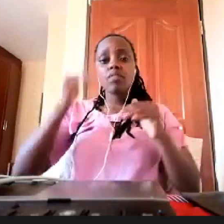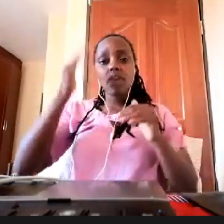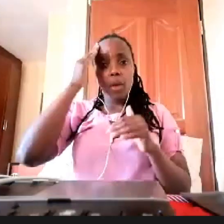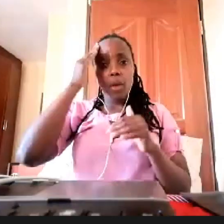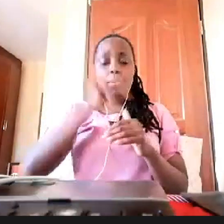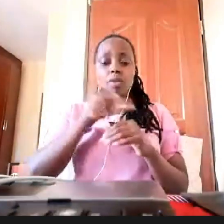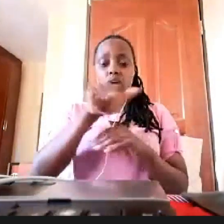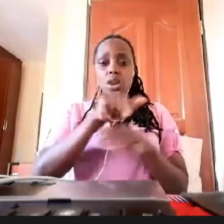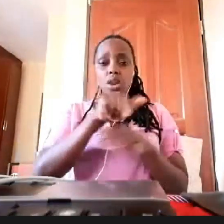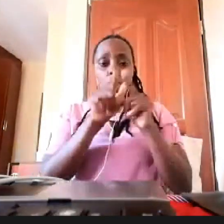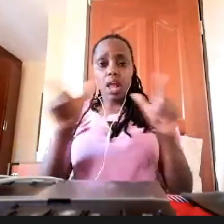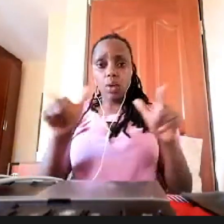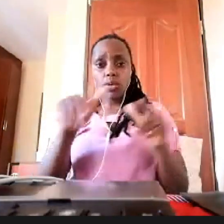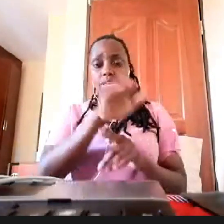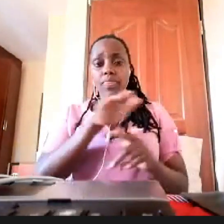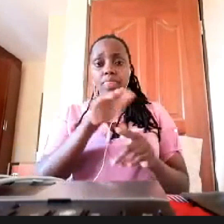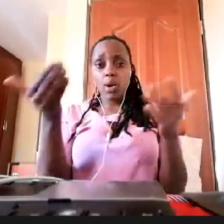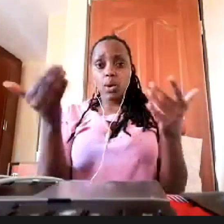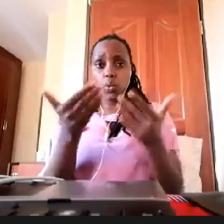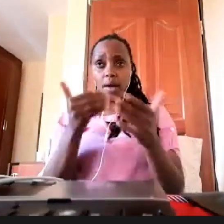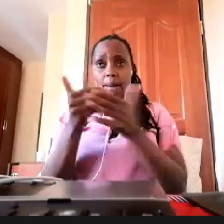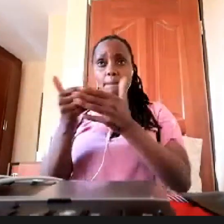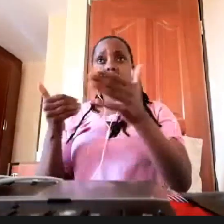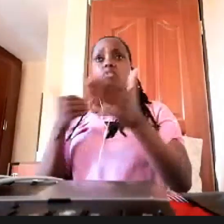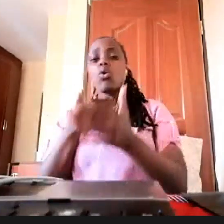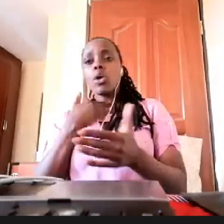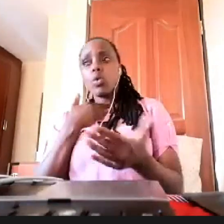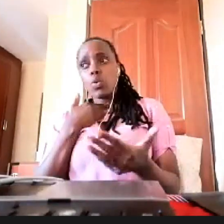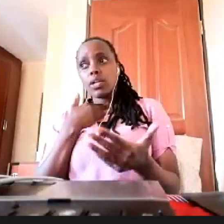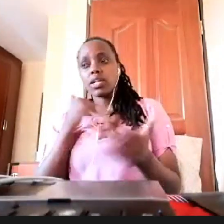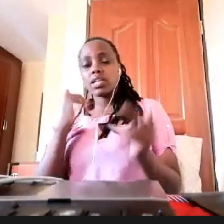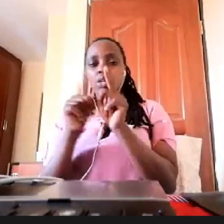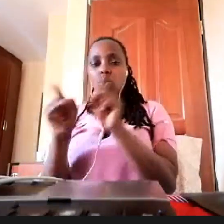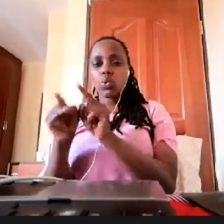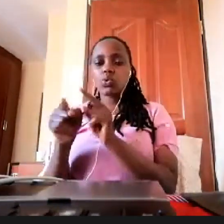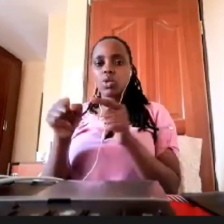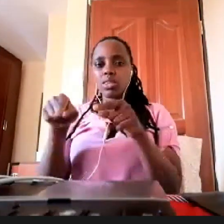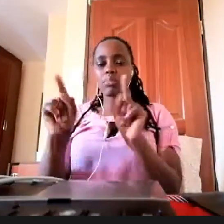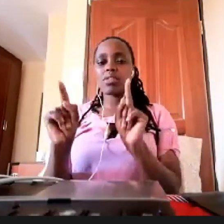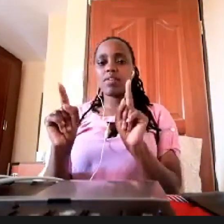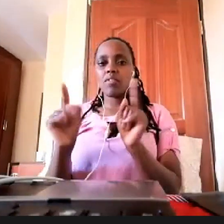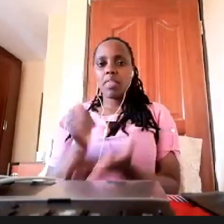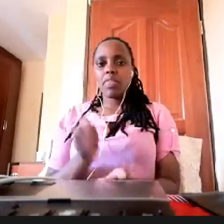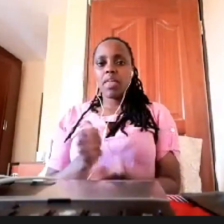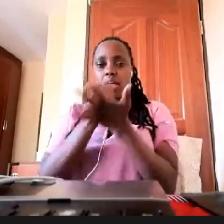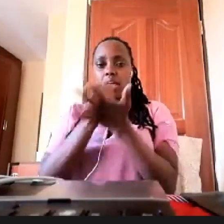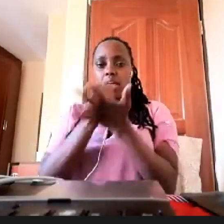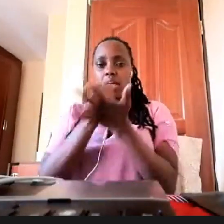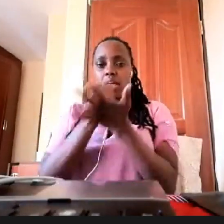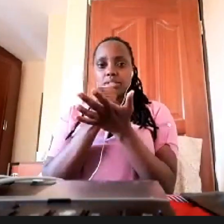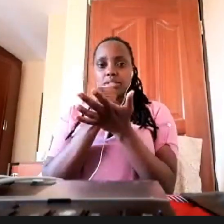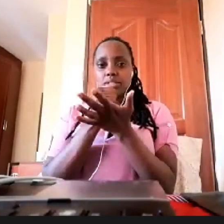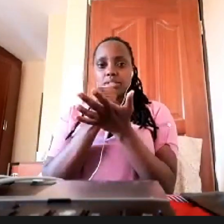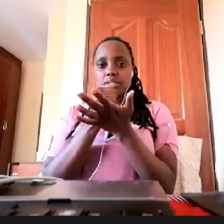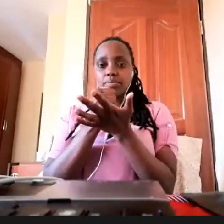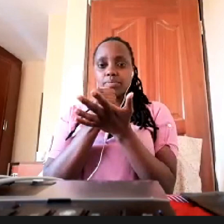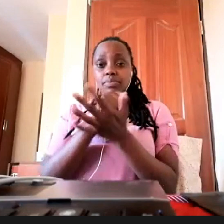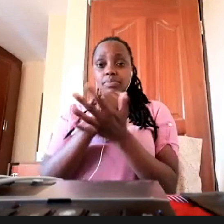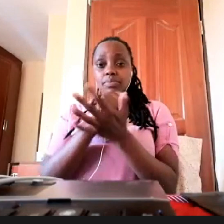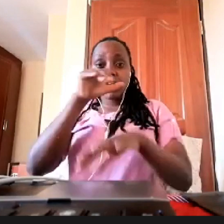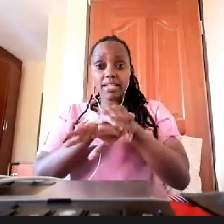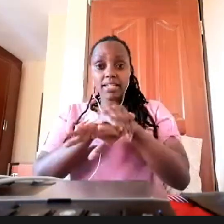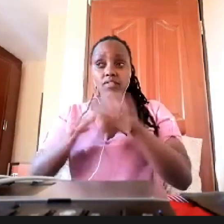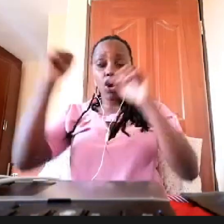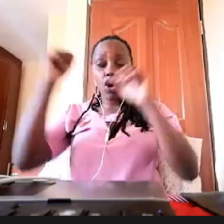in the local language in the areas that we wanted, and they also facilitated obtaining consent